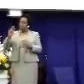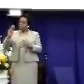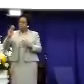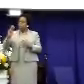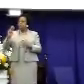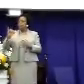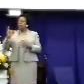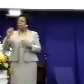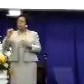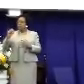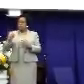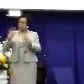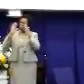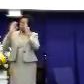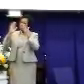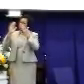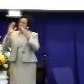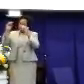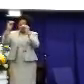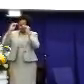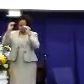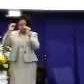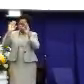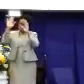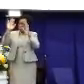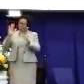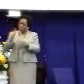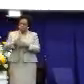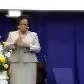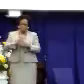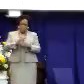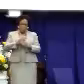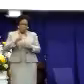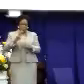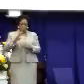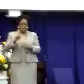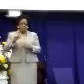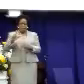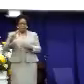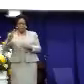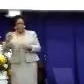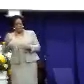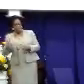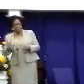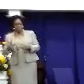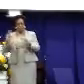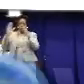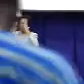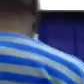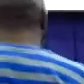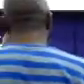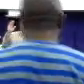profound that I had to share with Bishop Walker, but I tell you, it's something that we need to pay attention